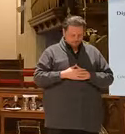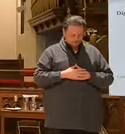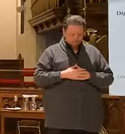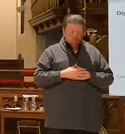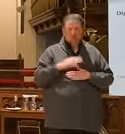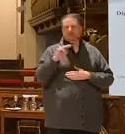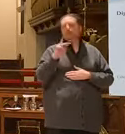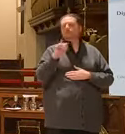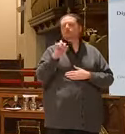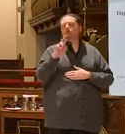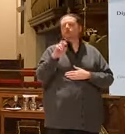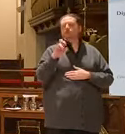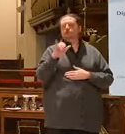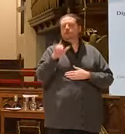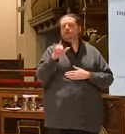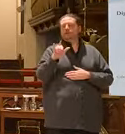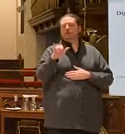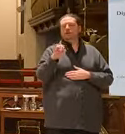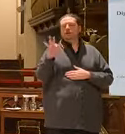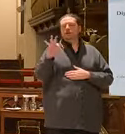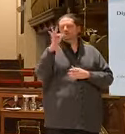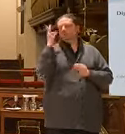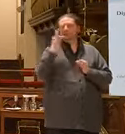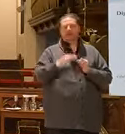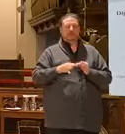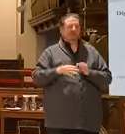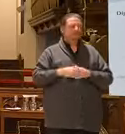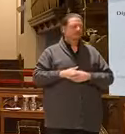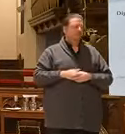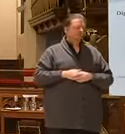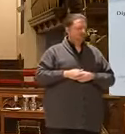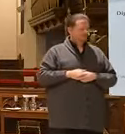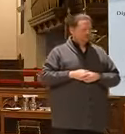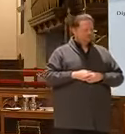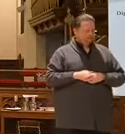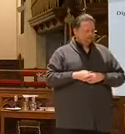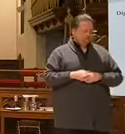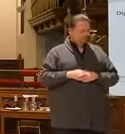The mystery of faith.